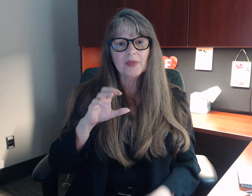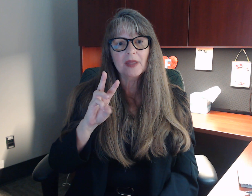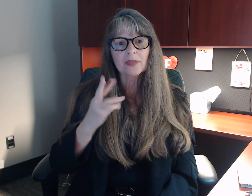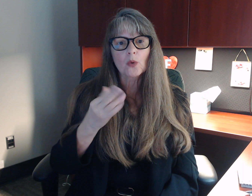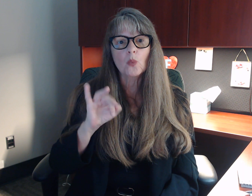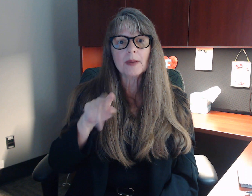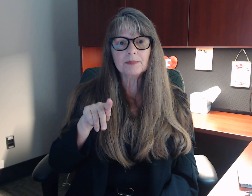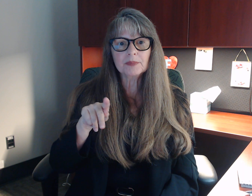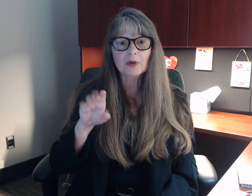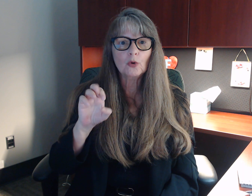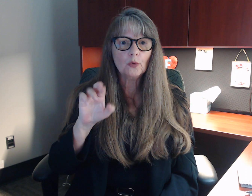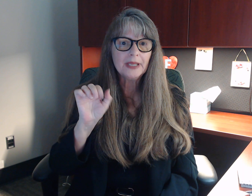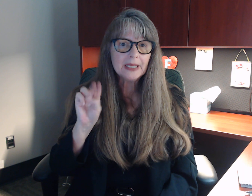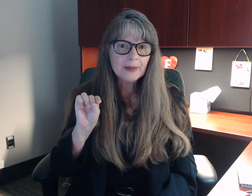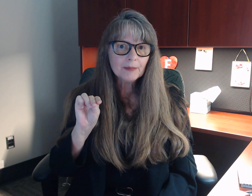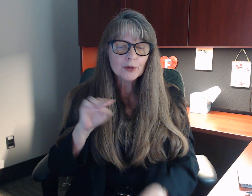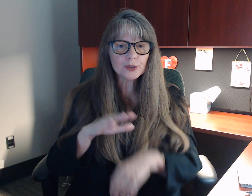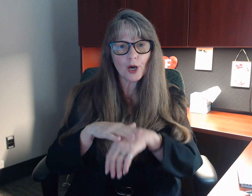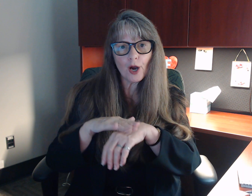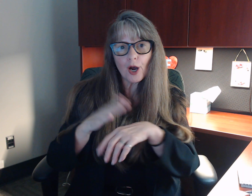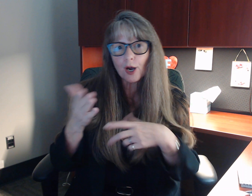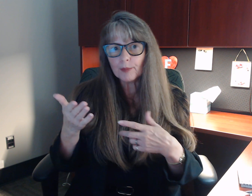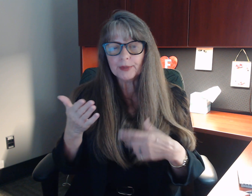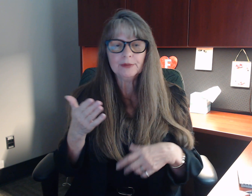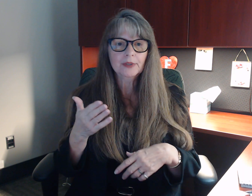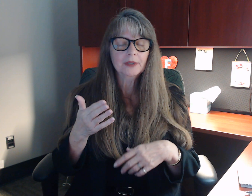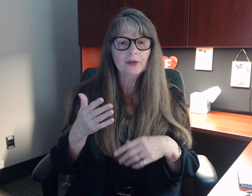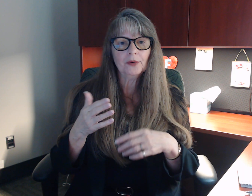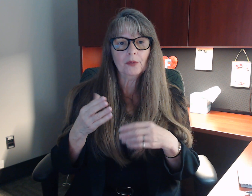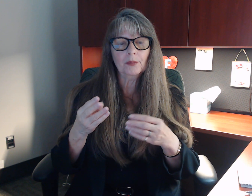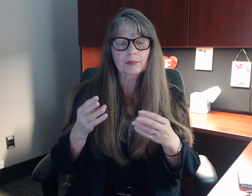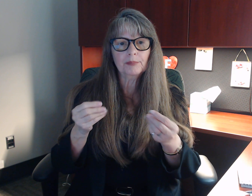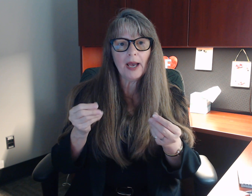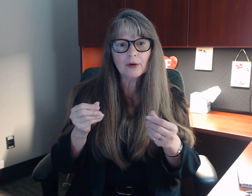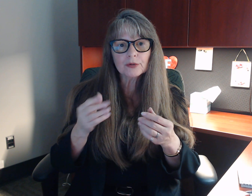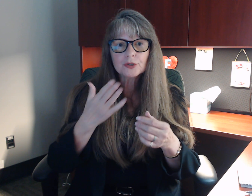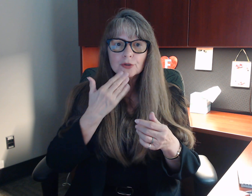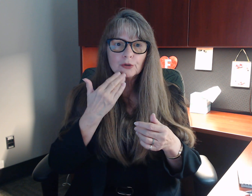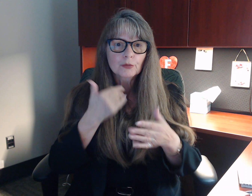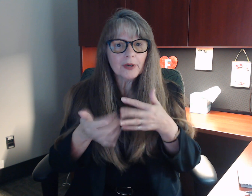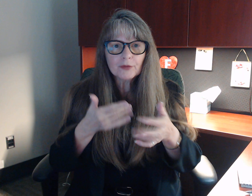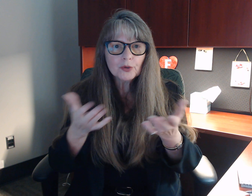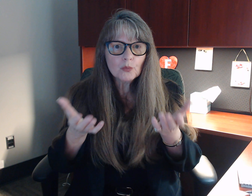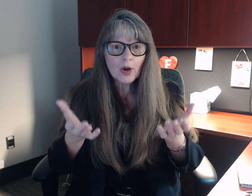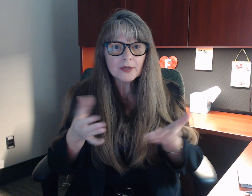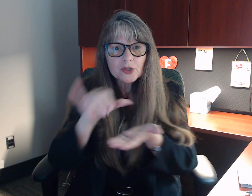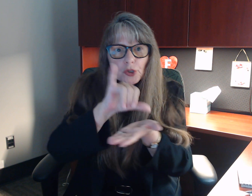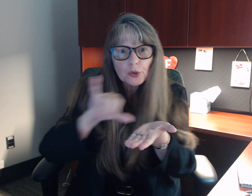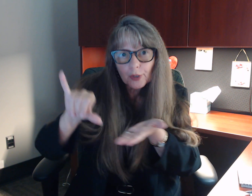the whipped cream on top, and powdered sugar or whatever you want,